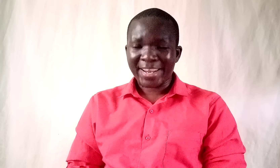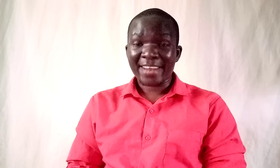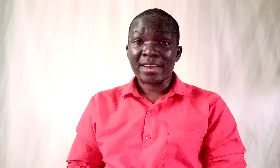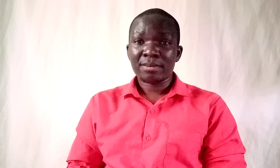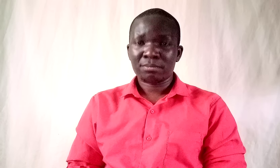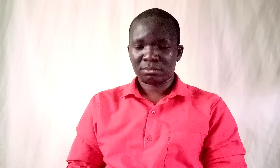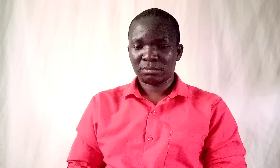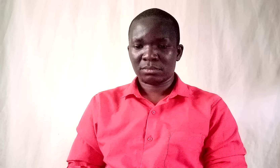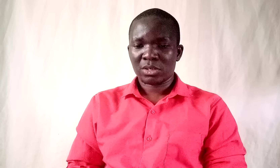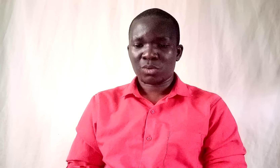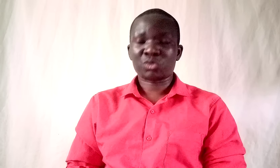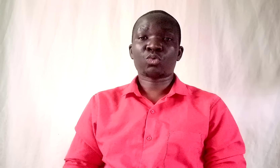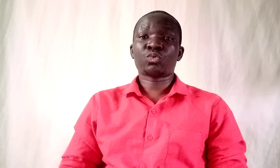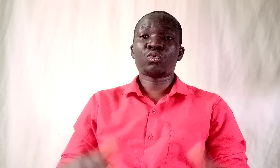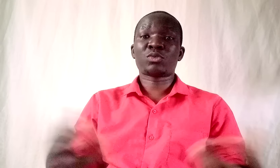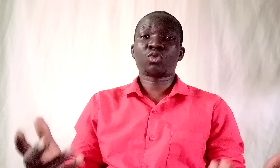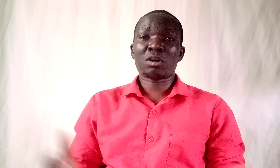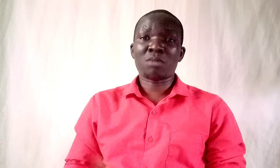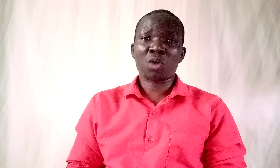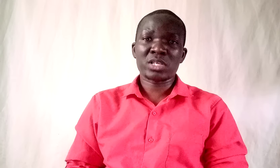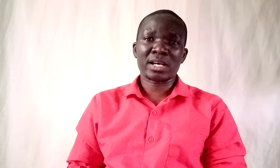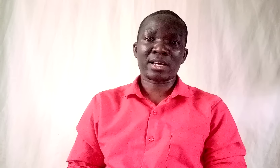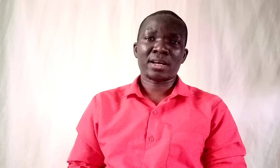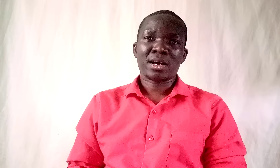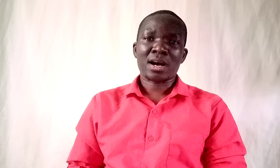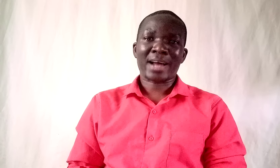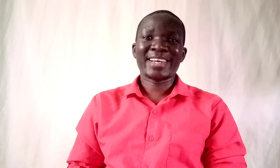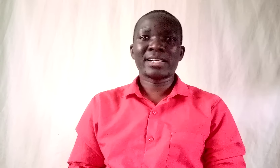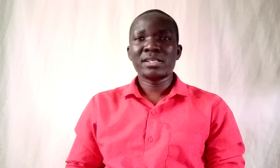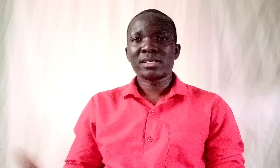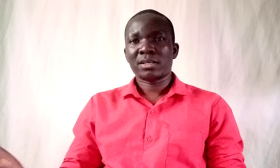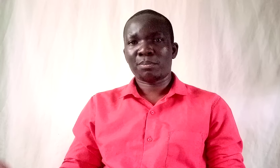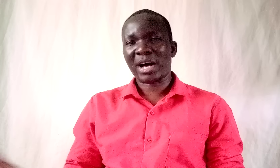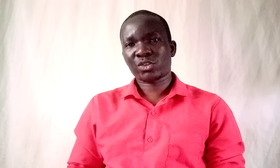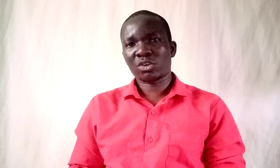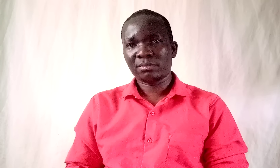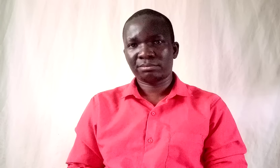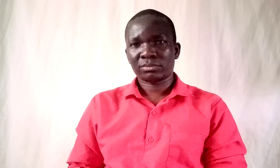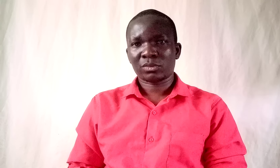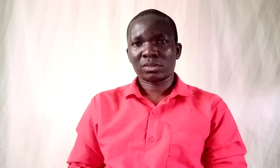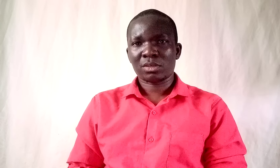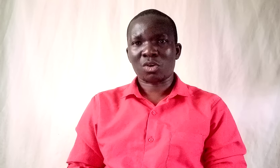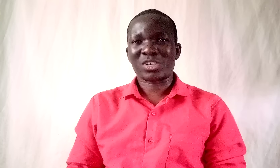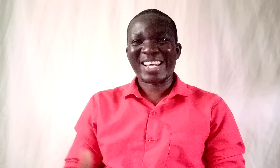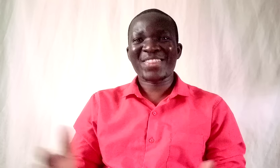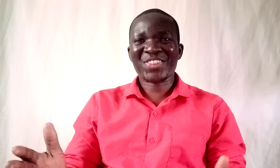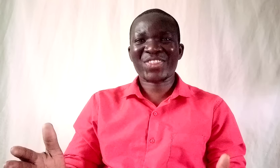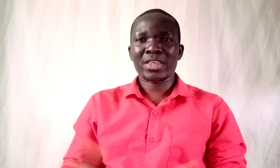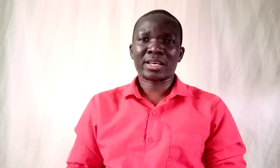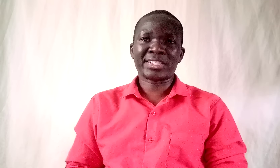dead. You want to talk about a dead person or death in